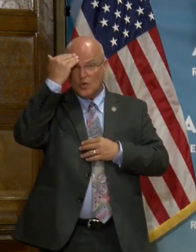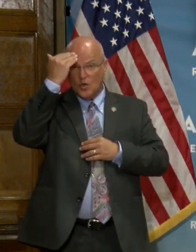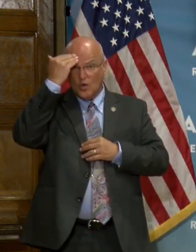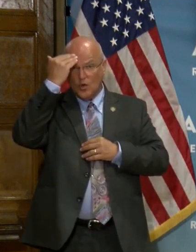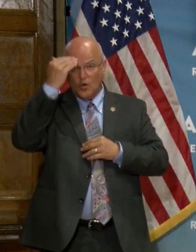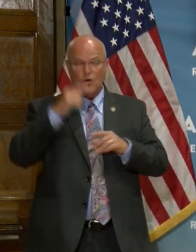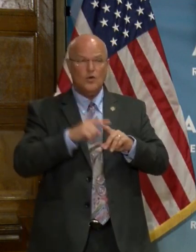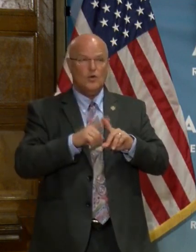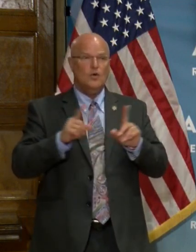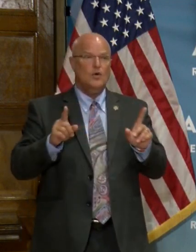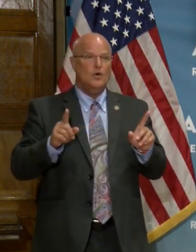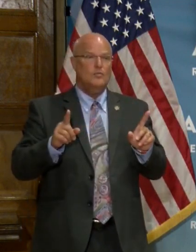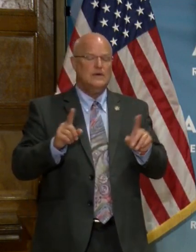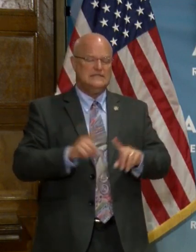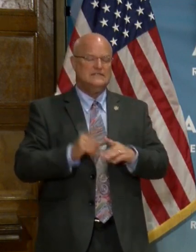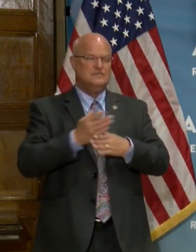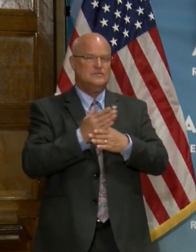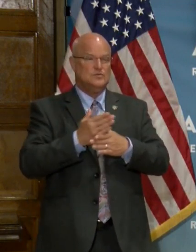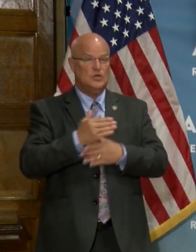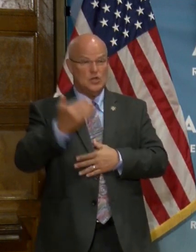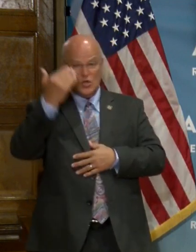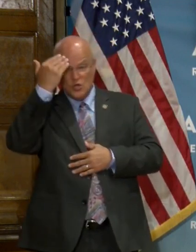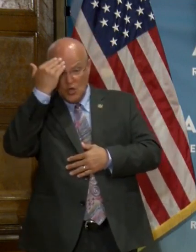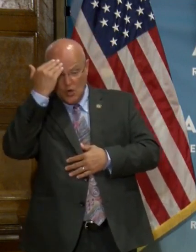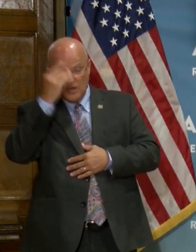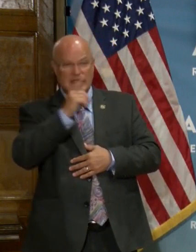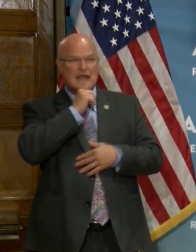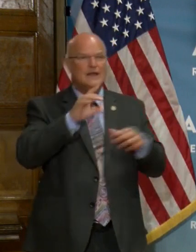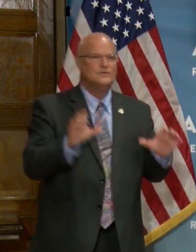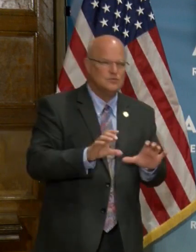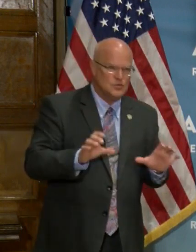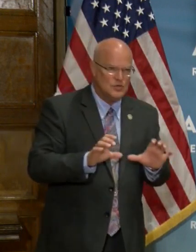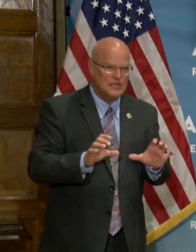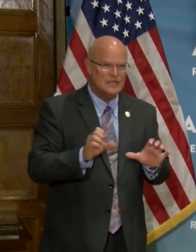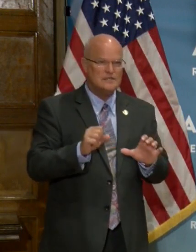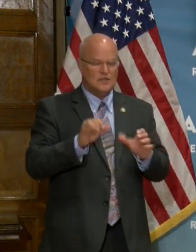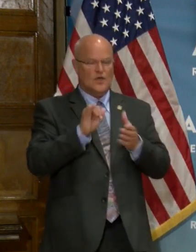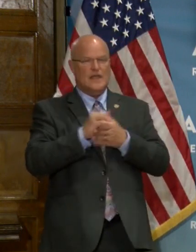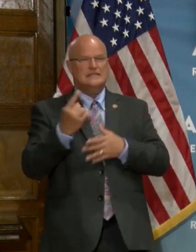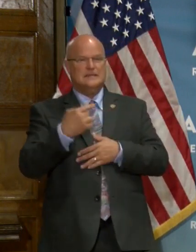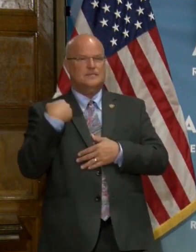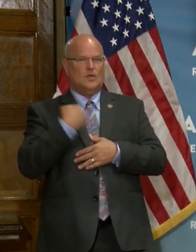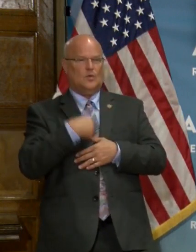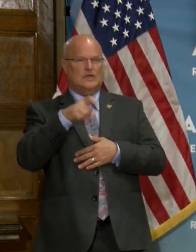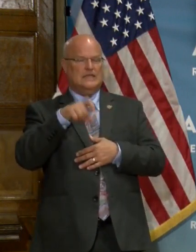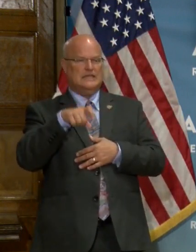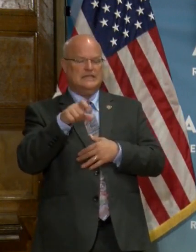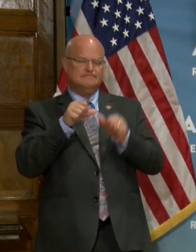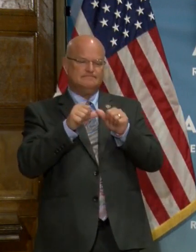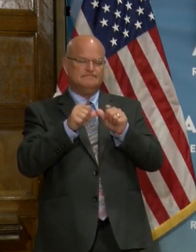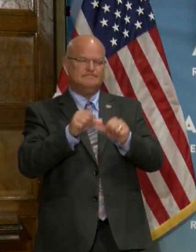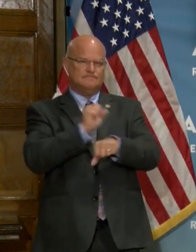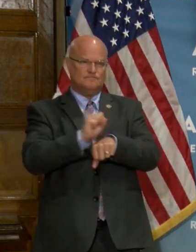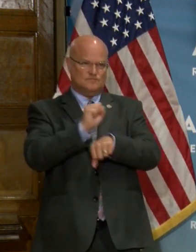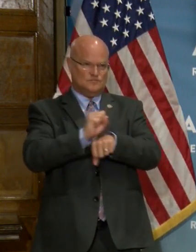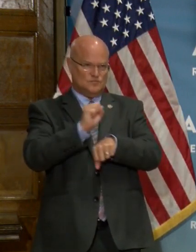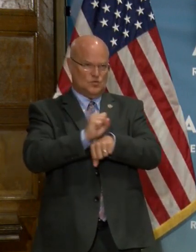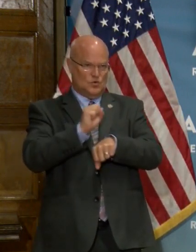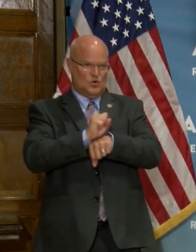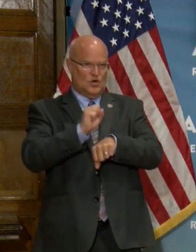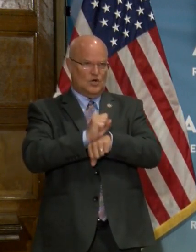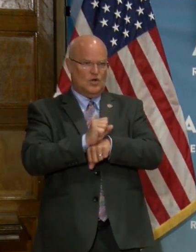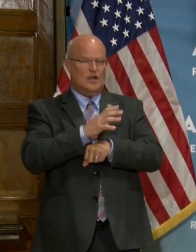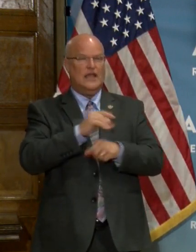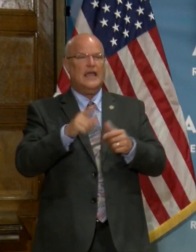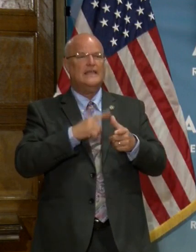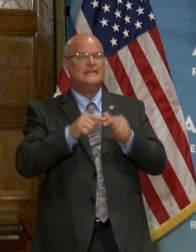but there's a difference between knowing and actually doing it. So that's something that we're going to need to continue to do